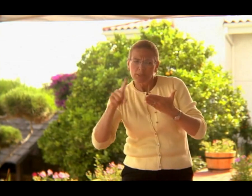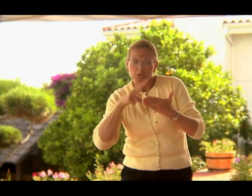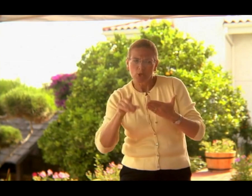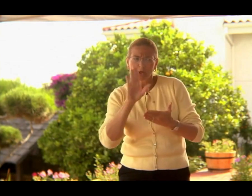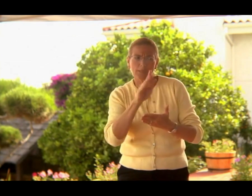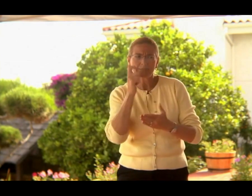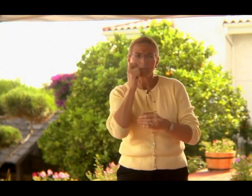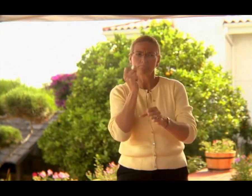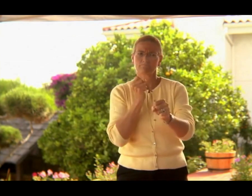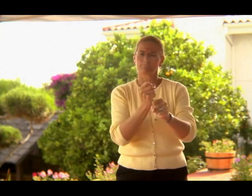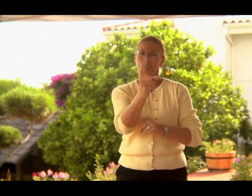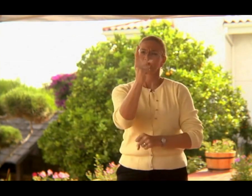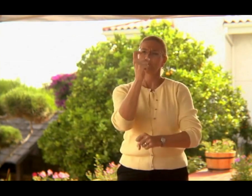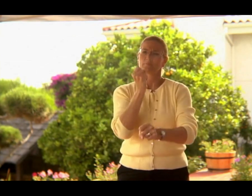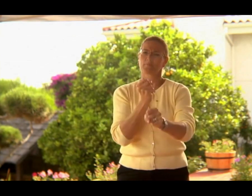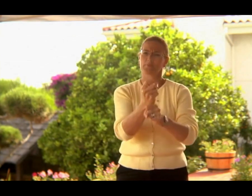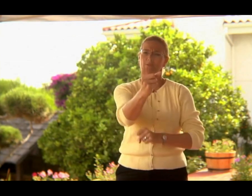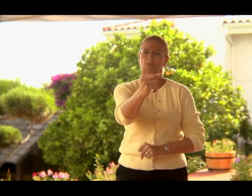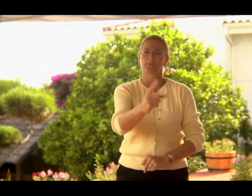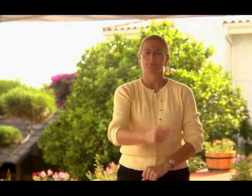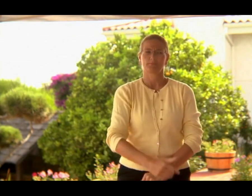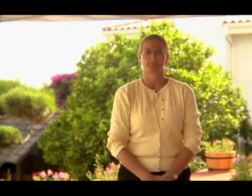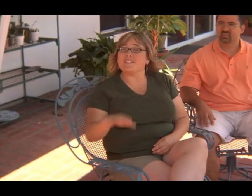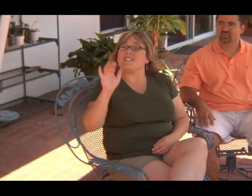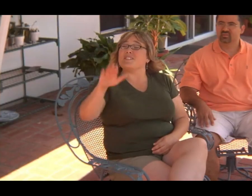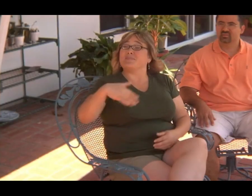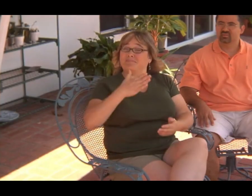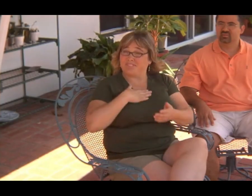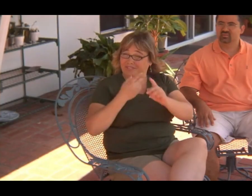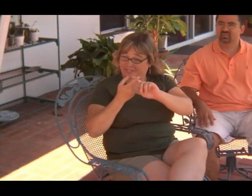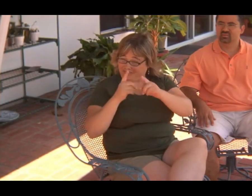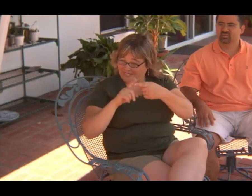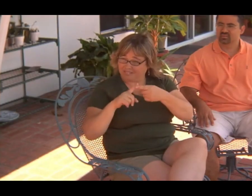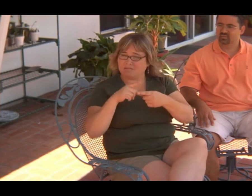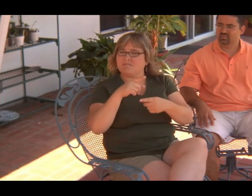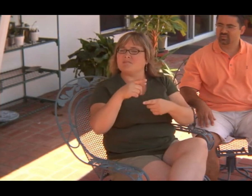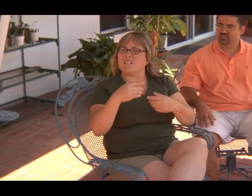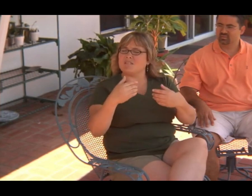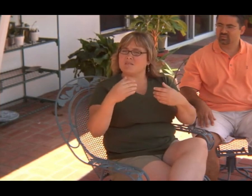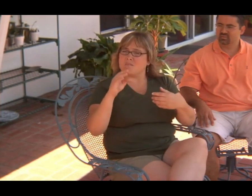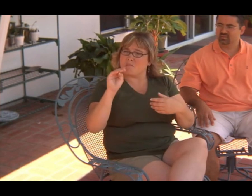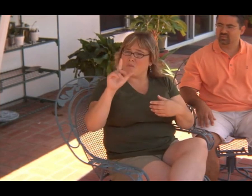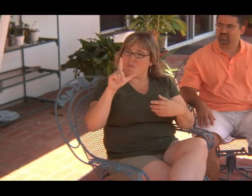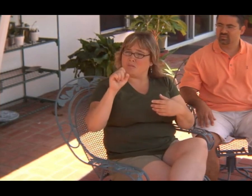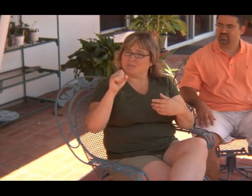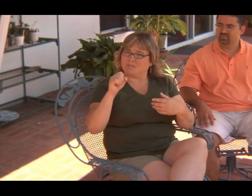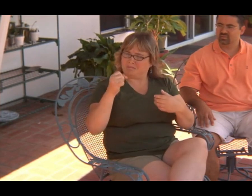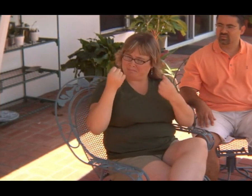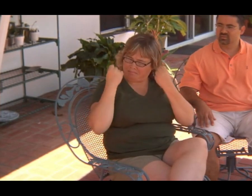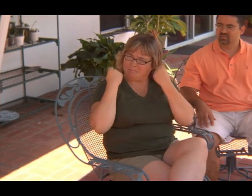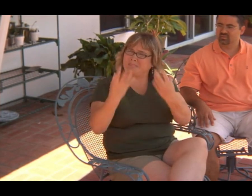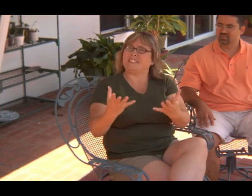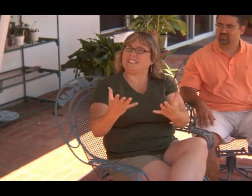by a doctor at least once a year. My friend has many moles. Do you think she should go to see a